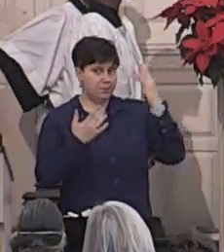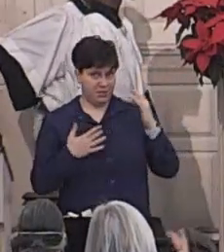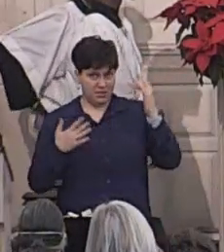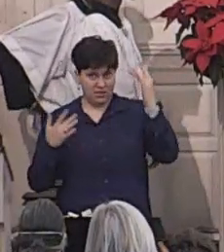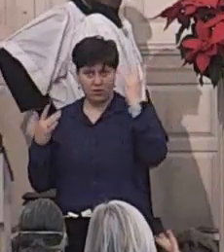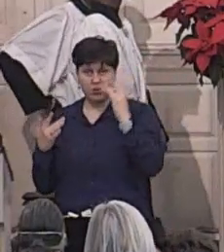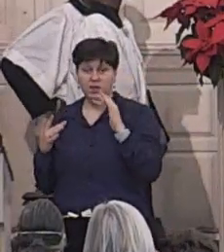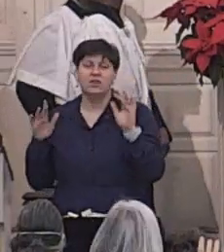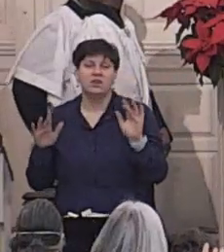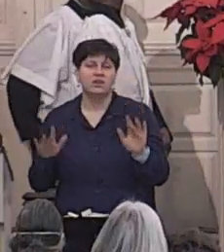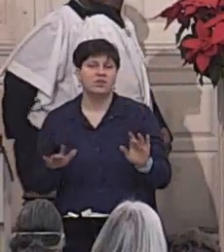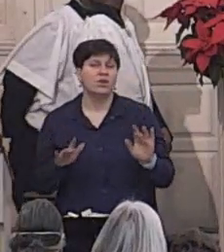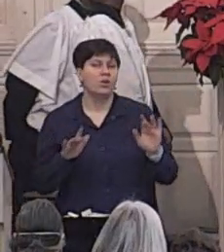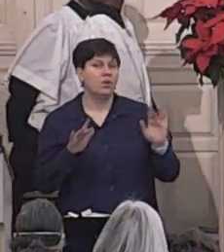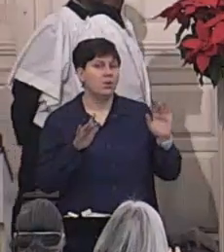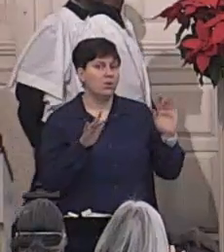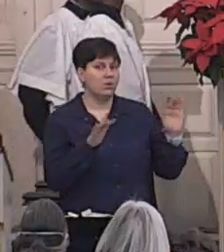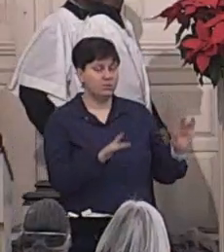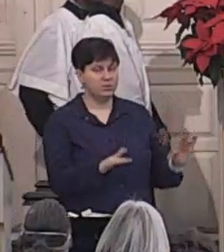miserere